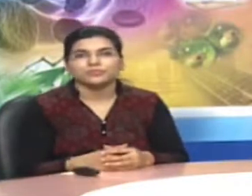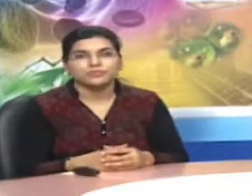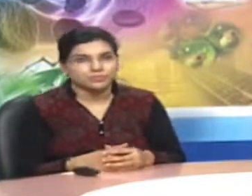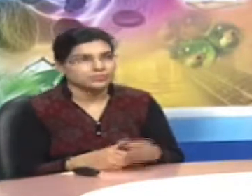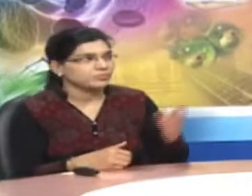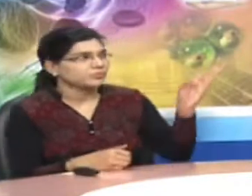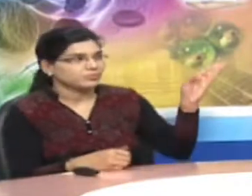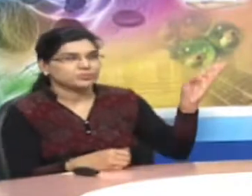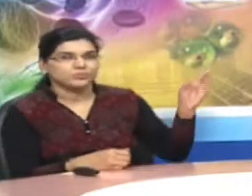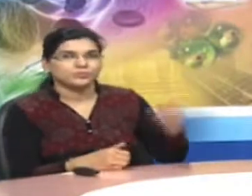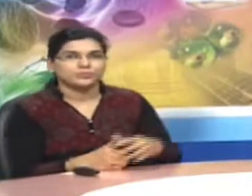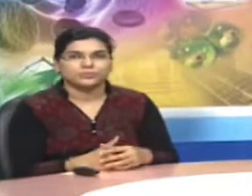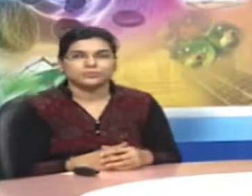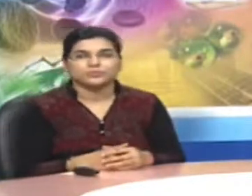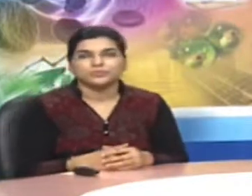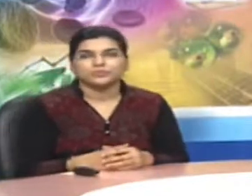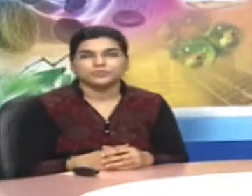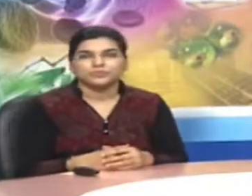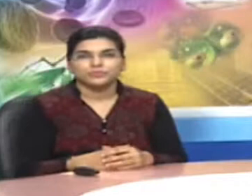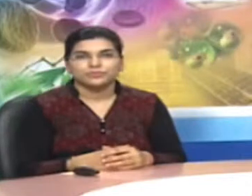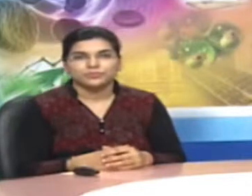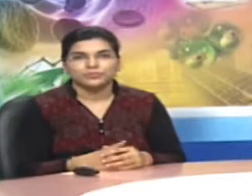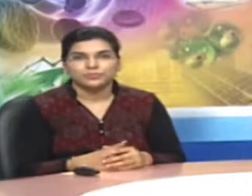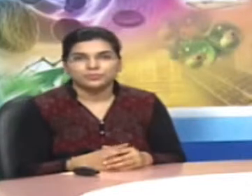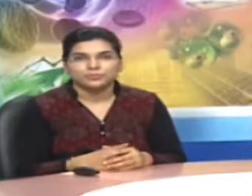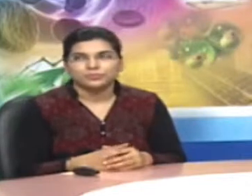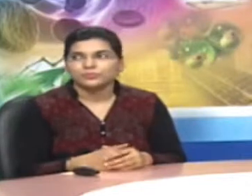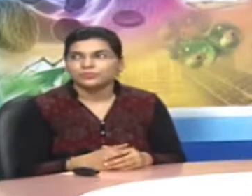So as you see in the given slide,